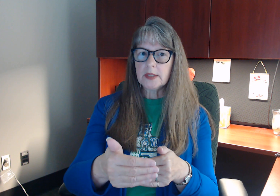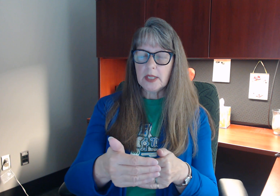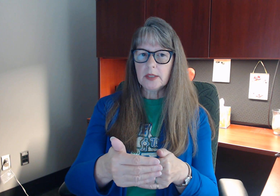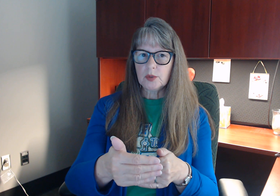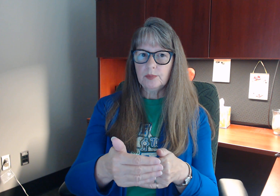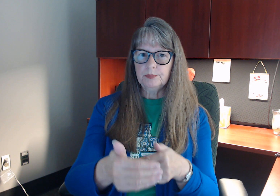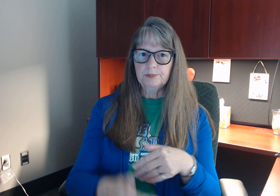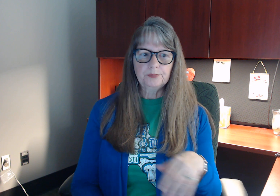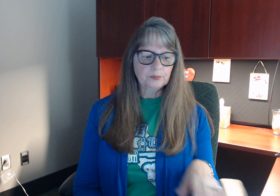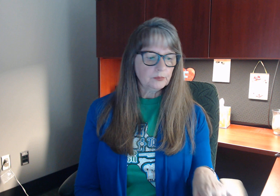process.